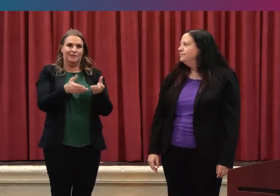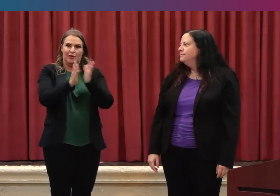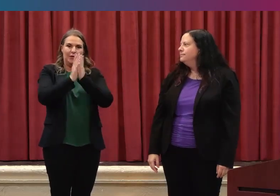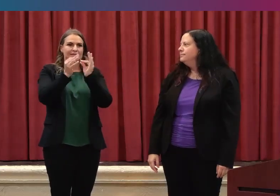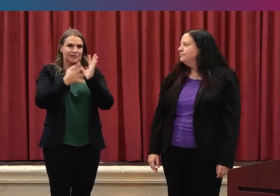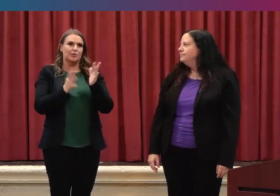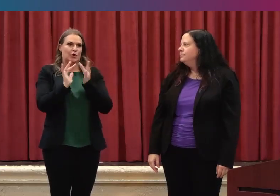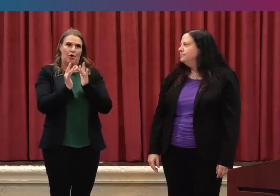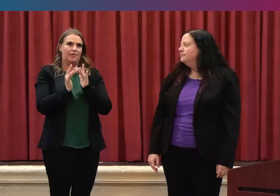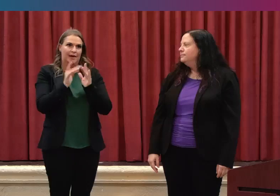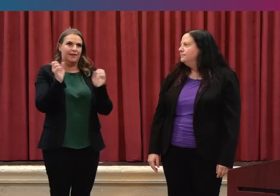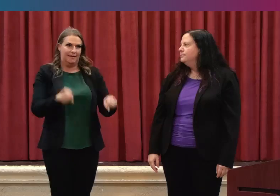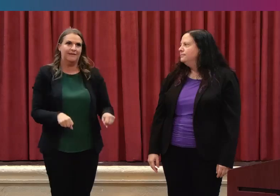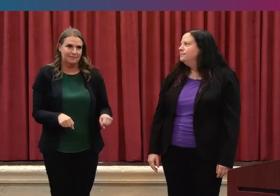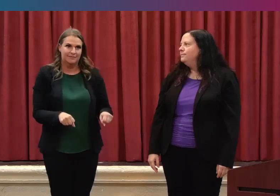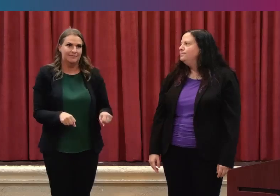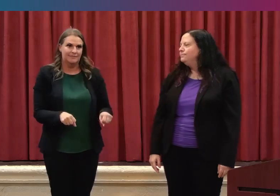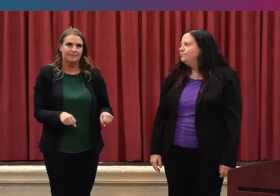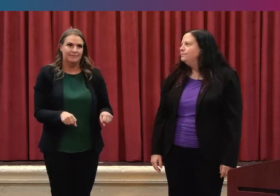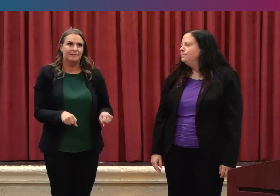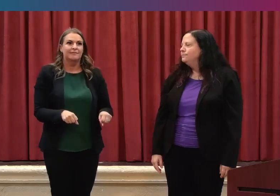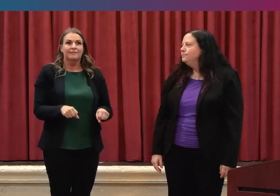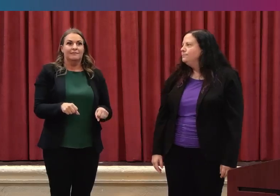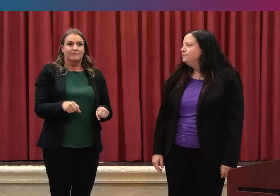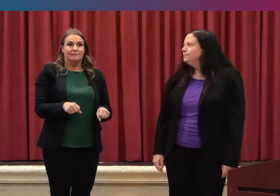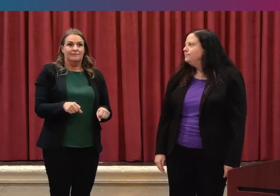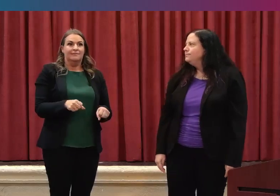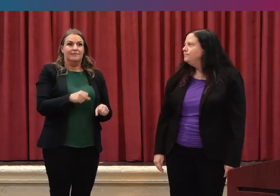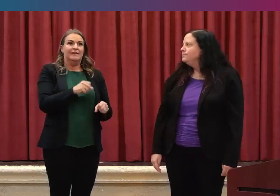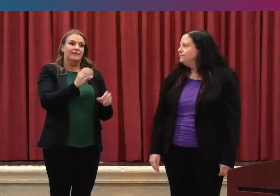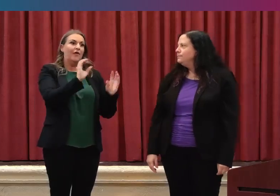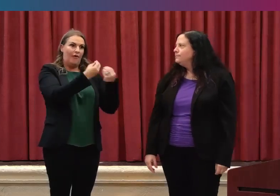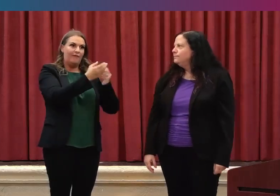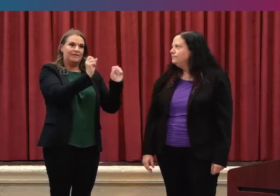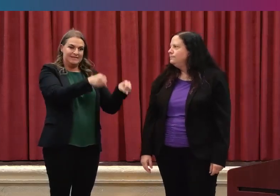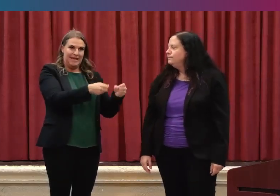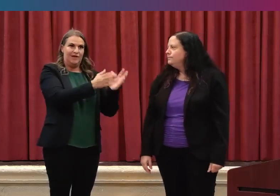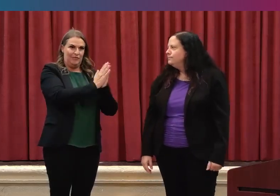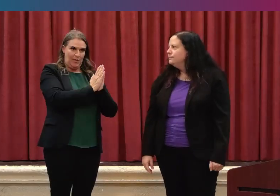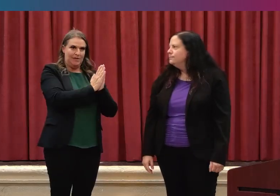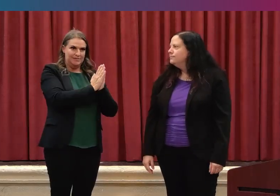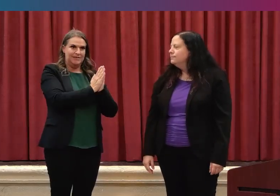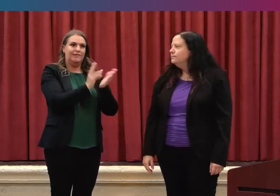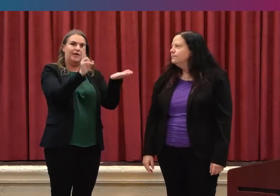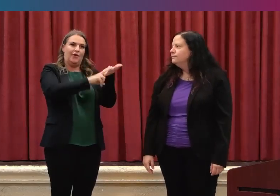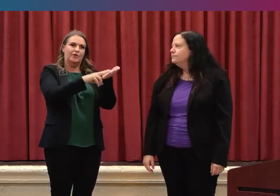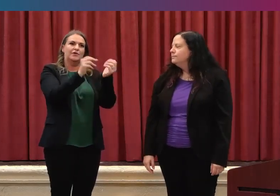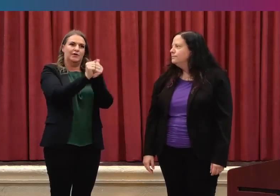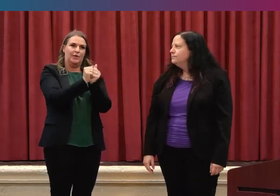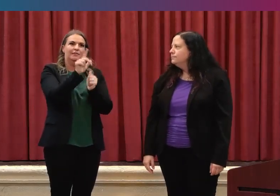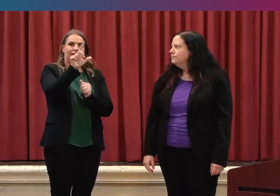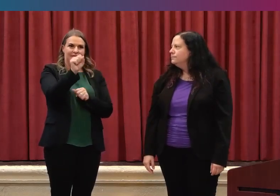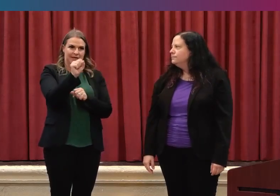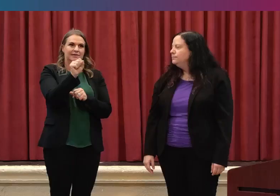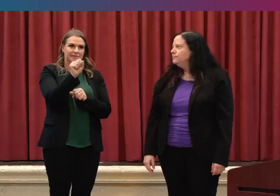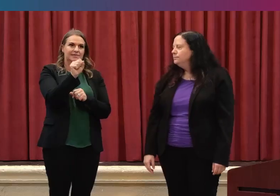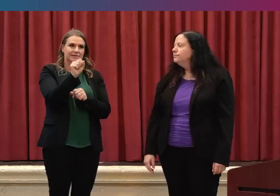Then they can request interpreters online via our website. I mean, the office can do that. We can contract, they